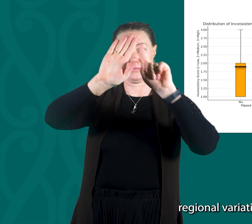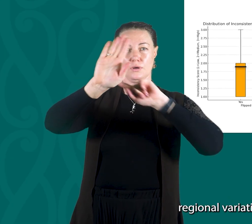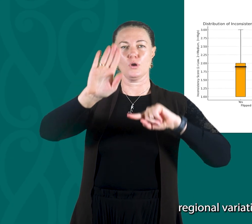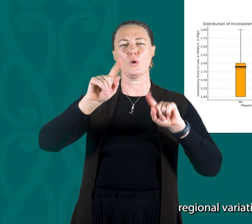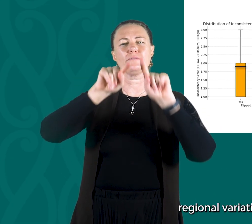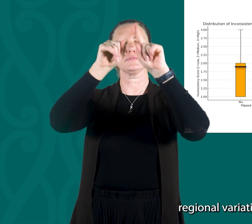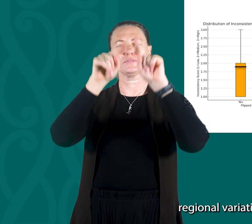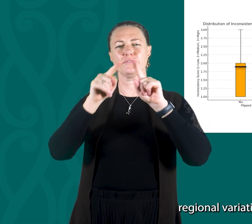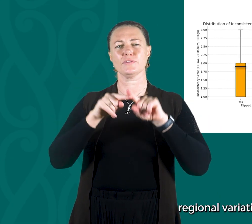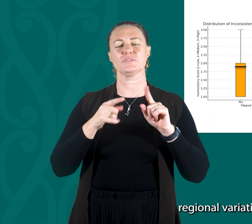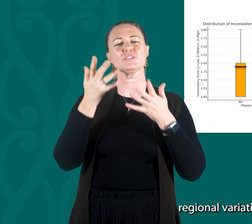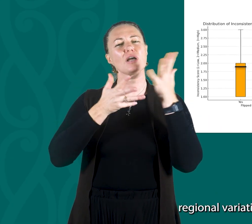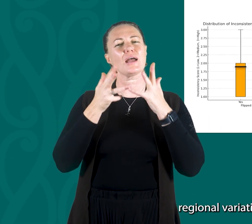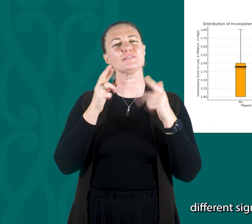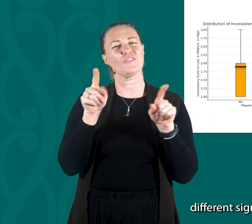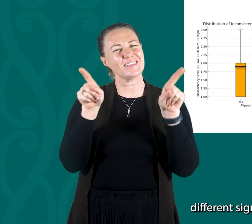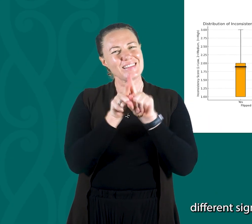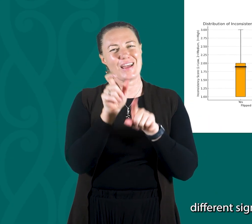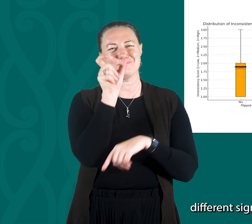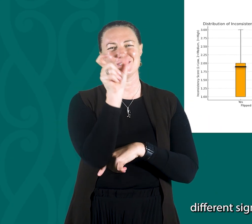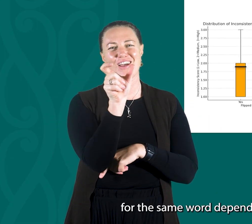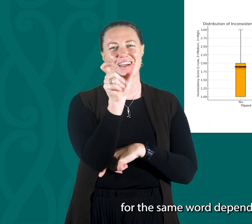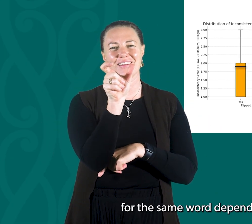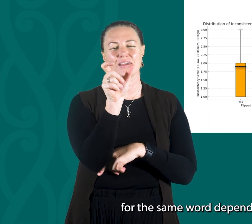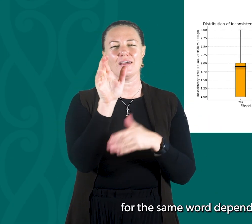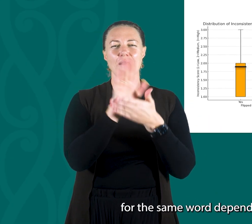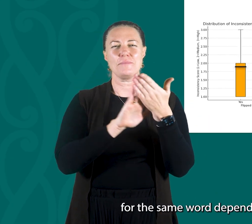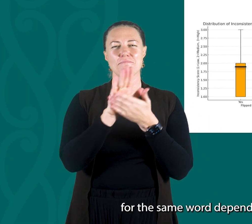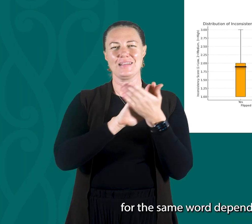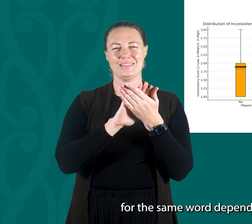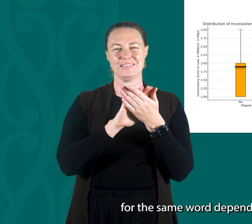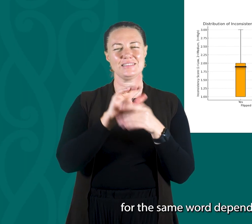regional variations, different signs for the same word depending on location,